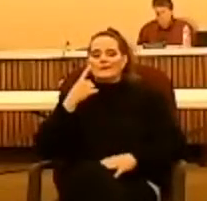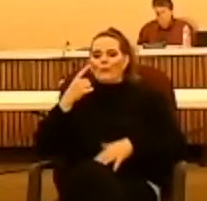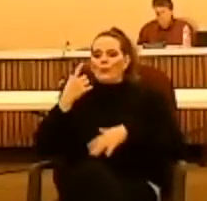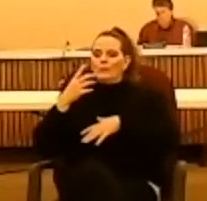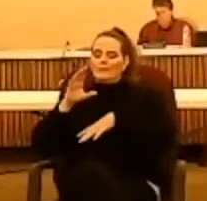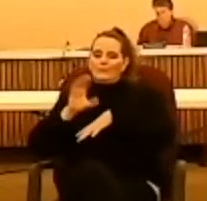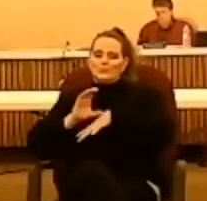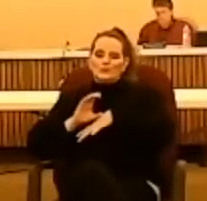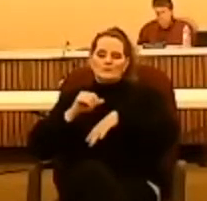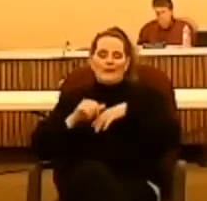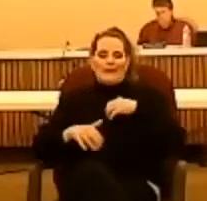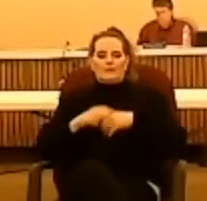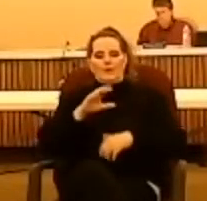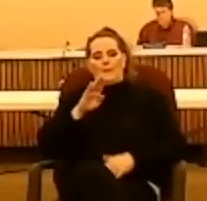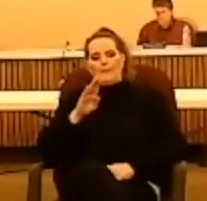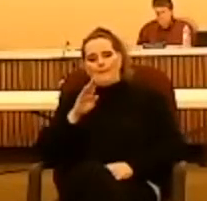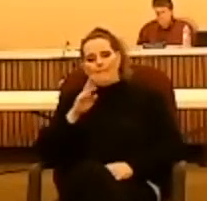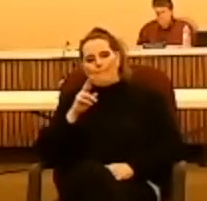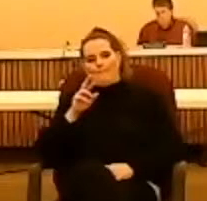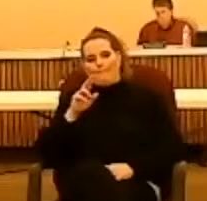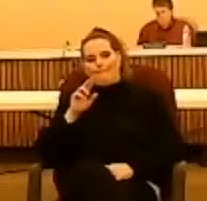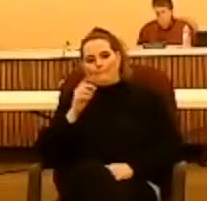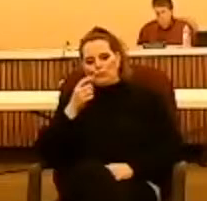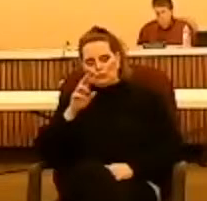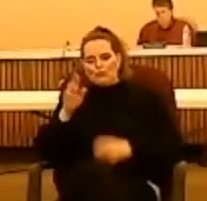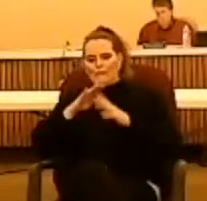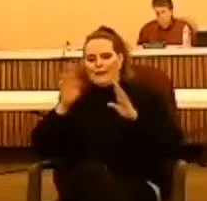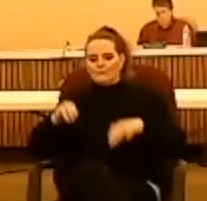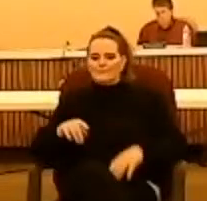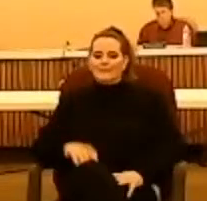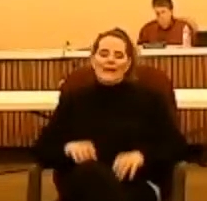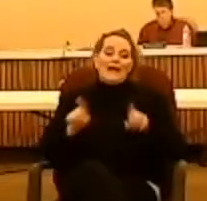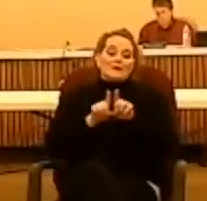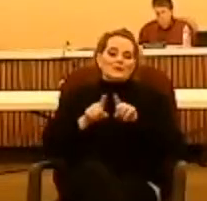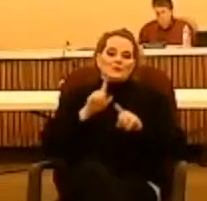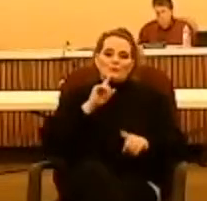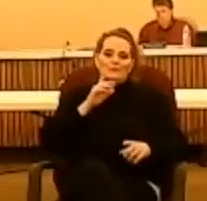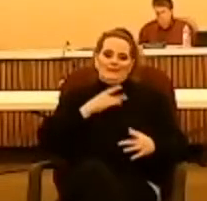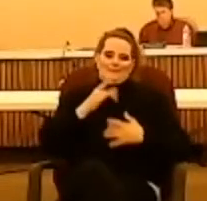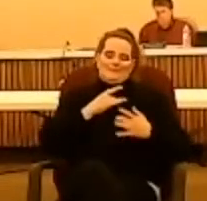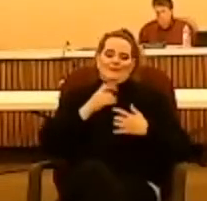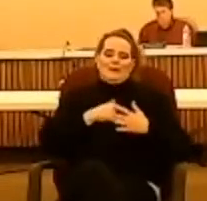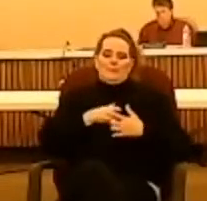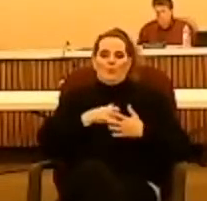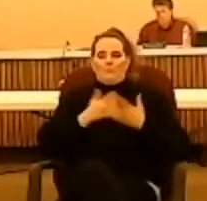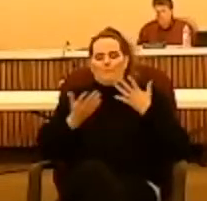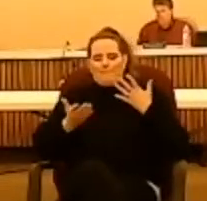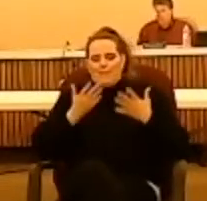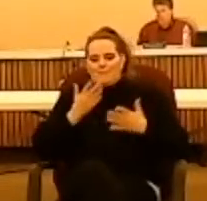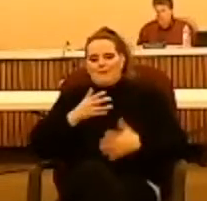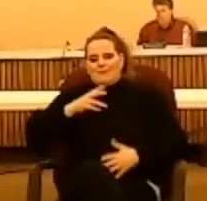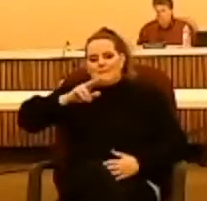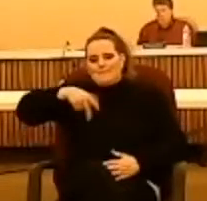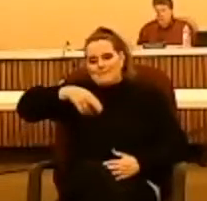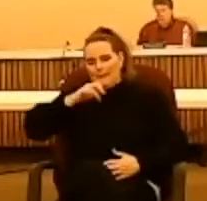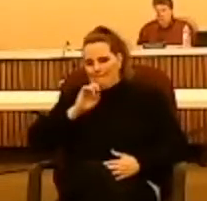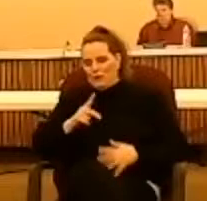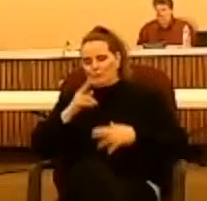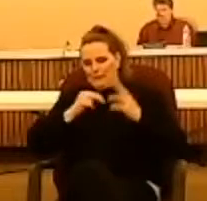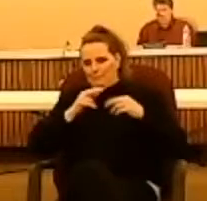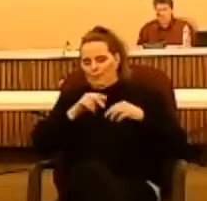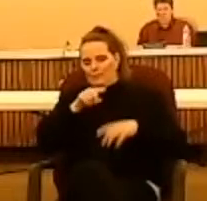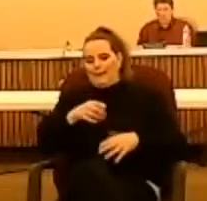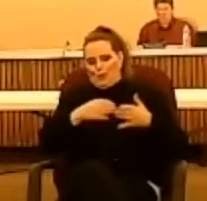the burger house. And they were also really excited about the potential of the park at the corner there, so. Yeah, so work on